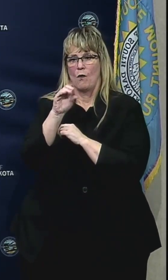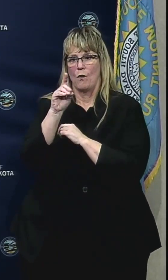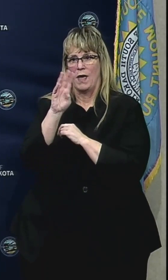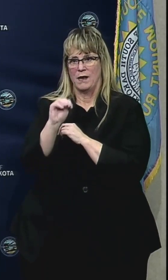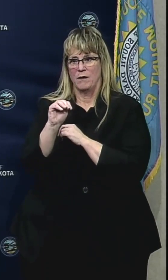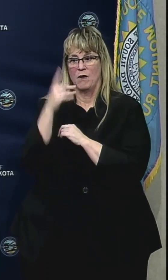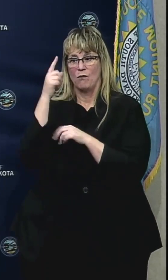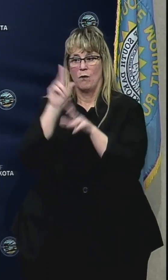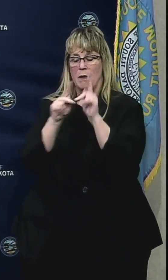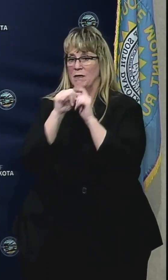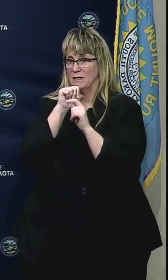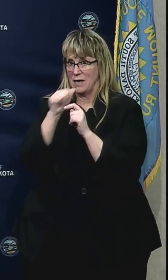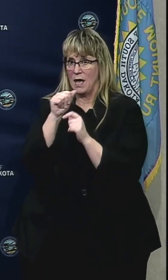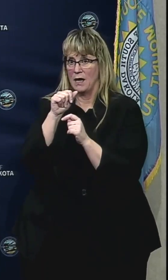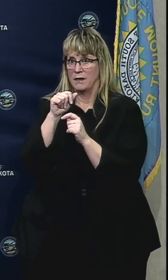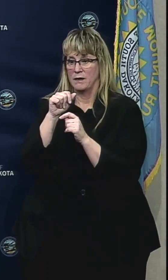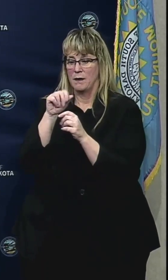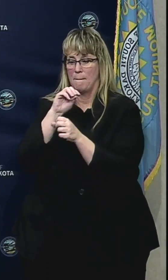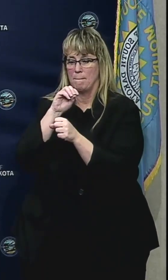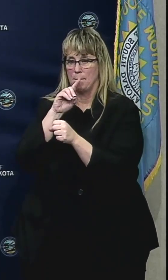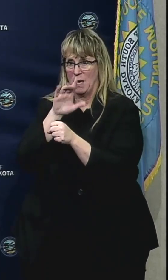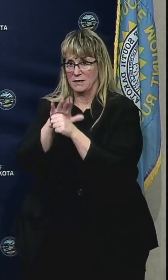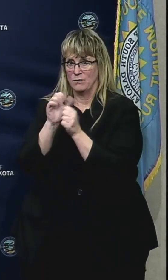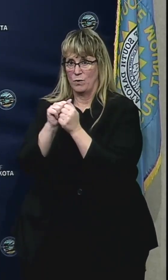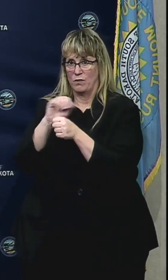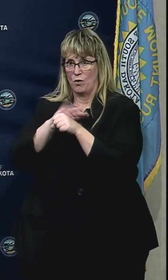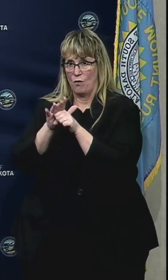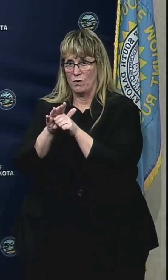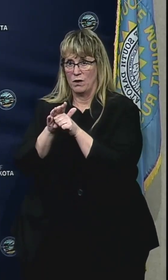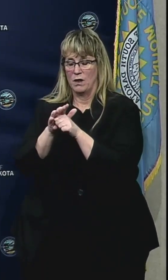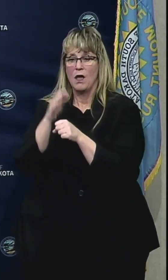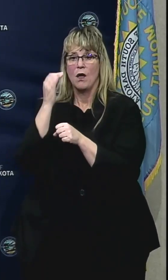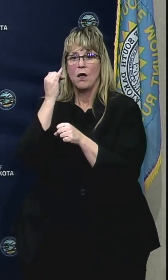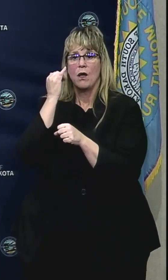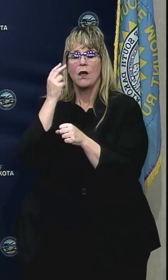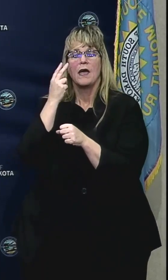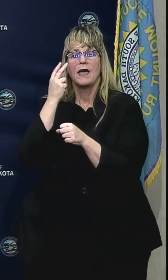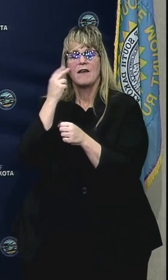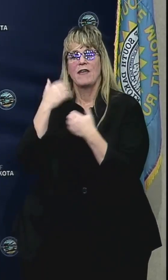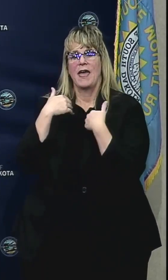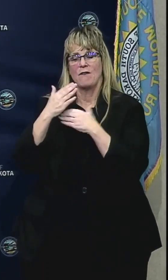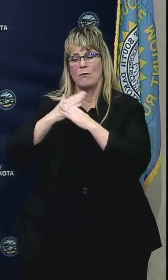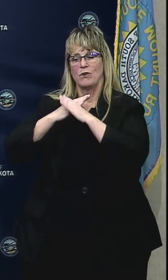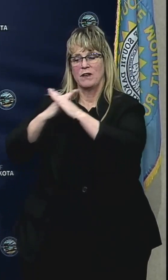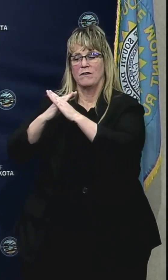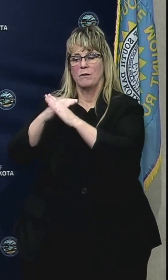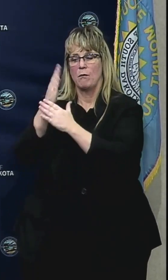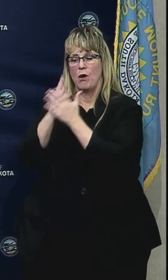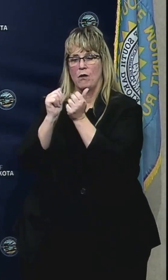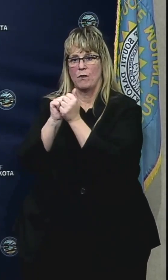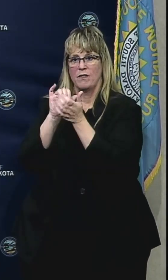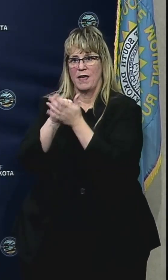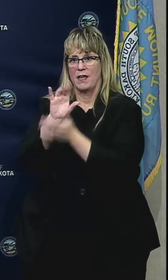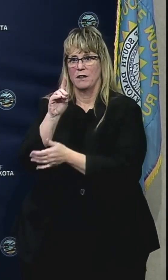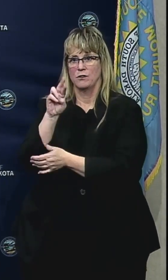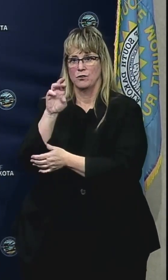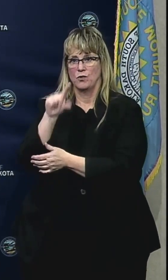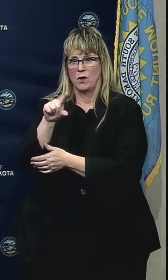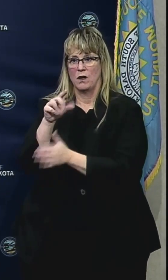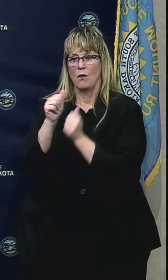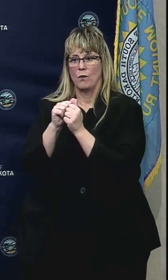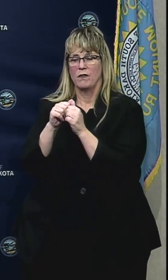that are not positive for COVID, where we'll be seeing if there's a prophylactic or preventative kind of aspect to this drug with